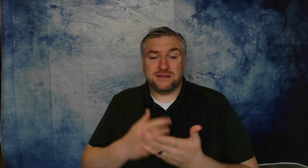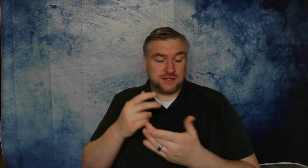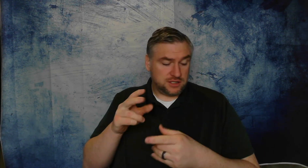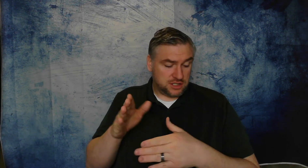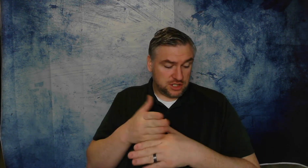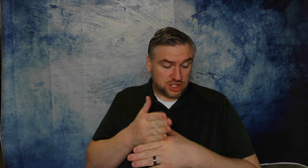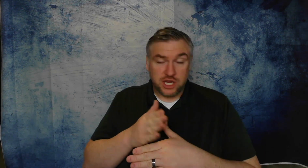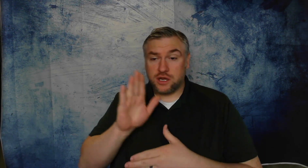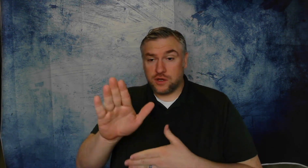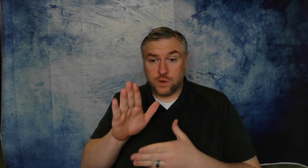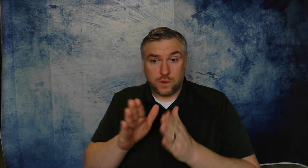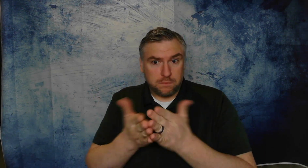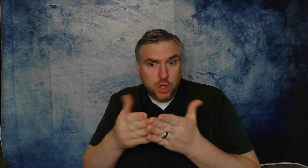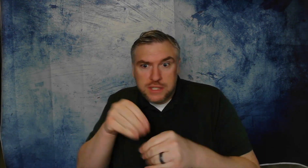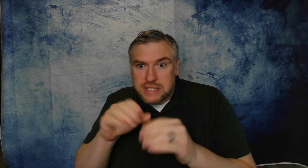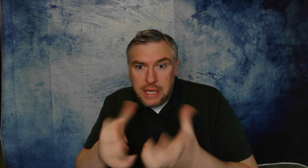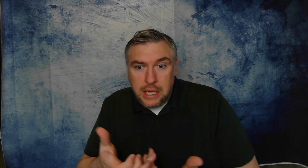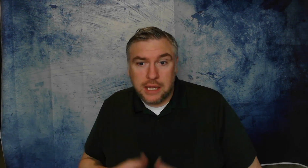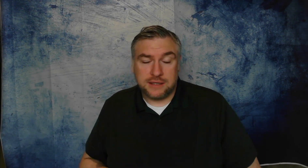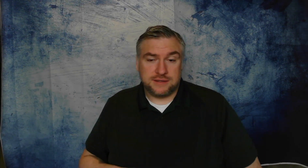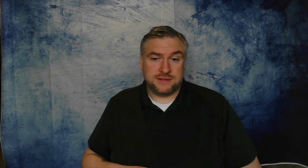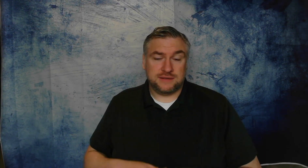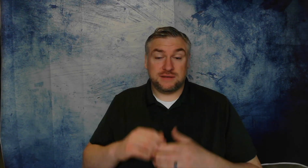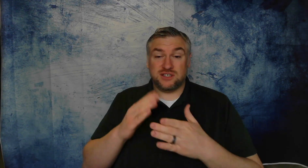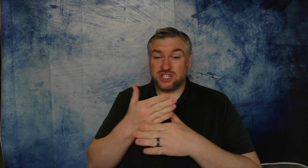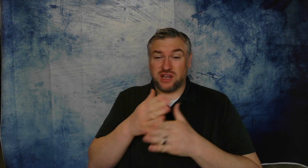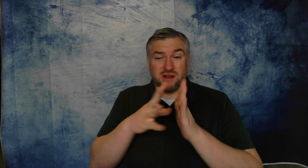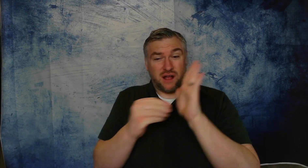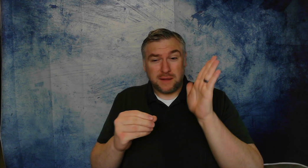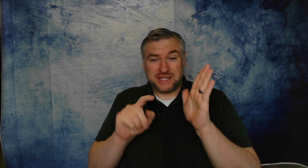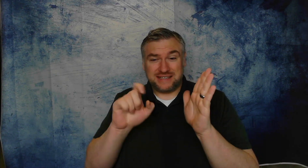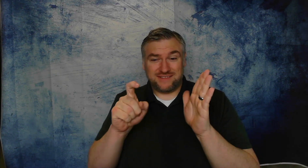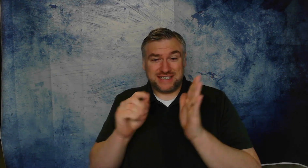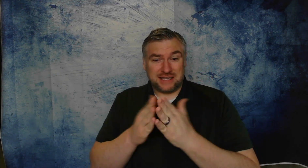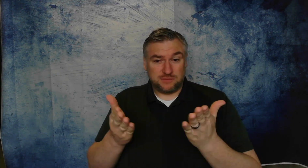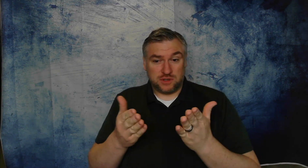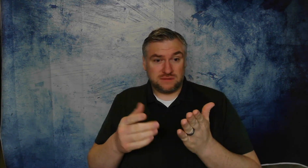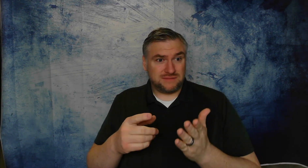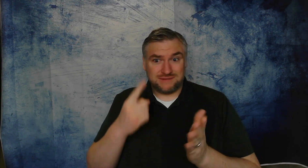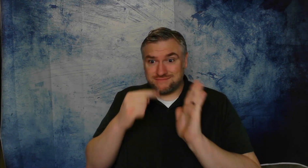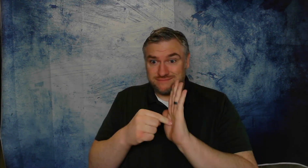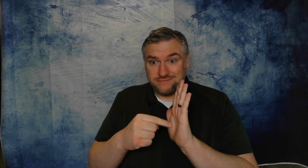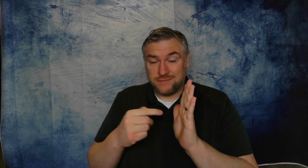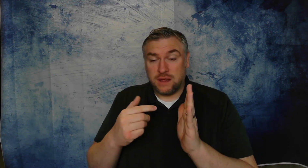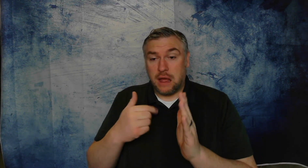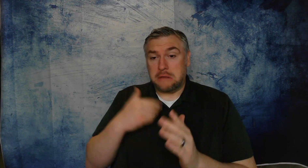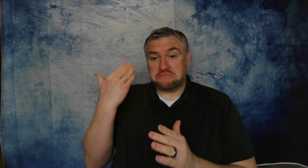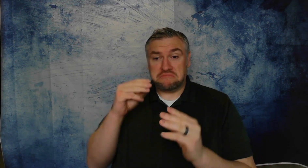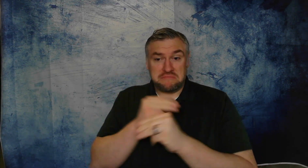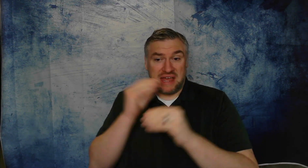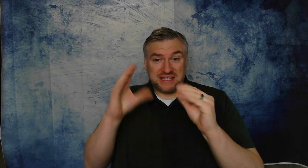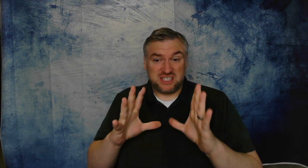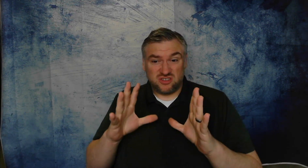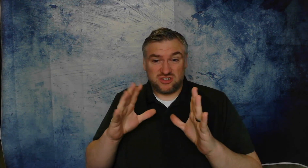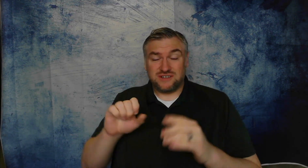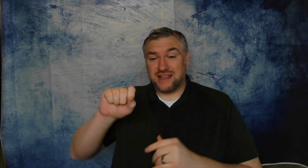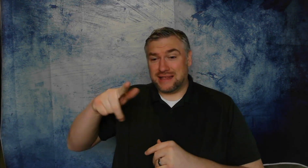lists. Share your books in class. Share copies of the textbook. For example, when I was a math